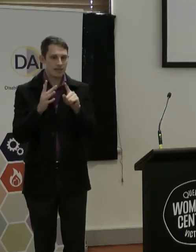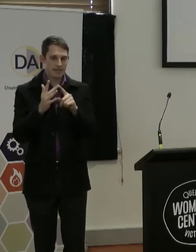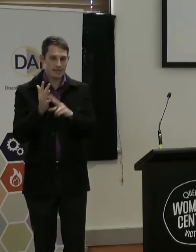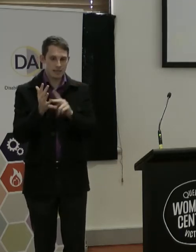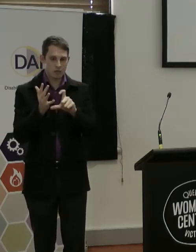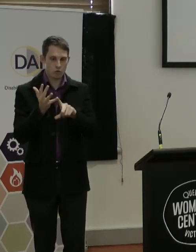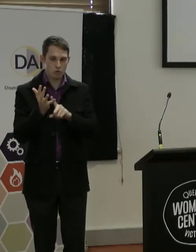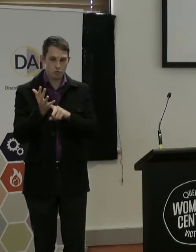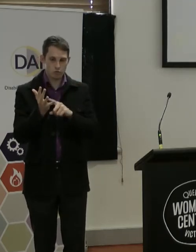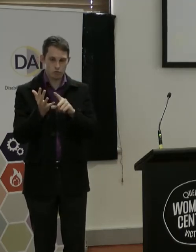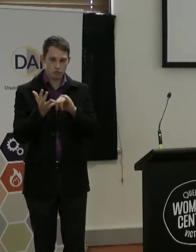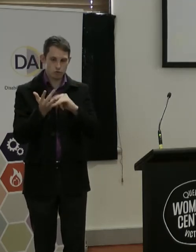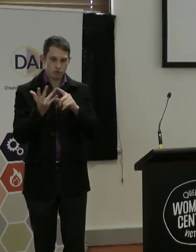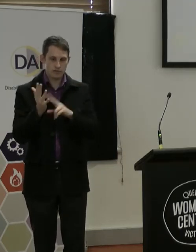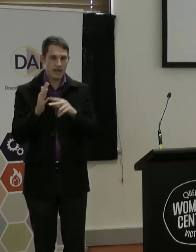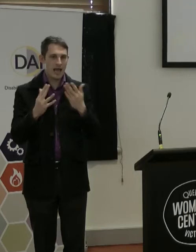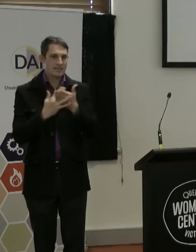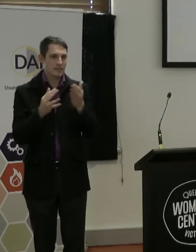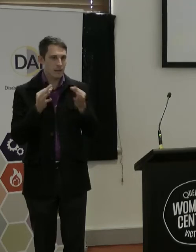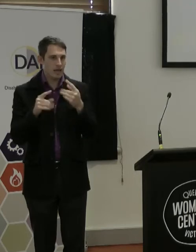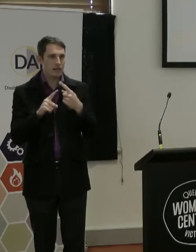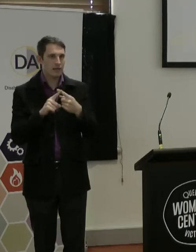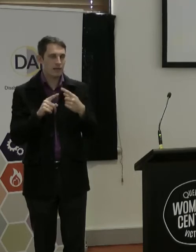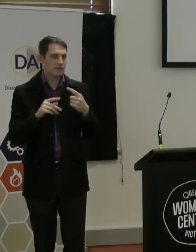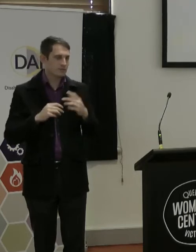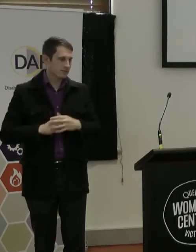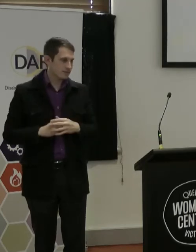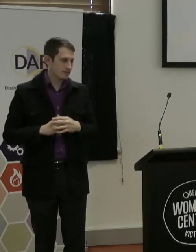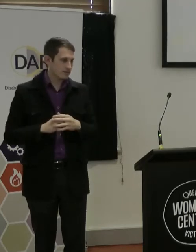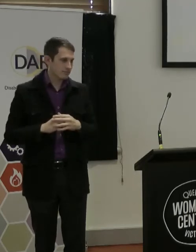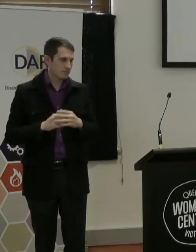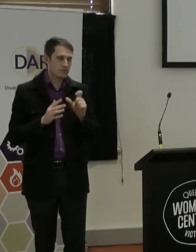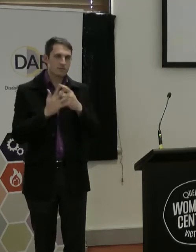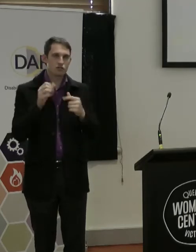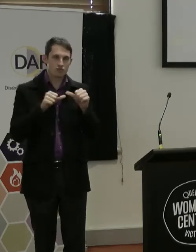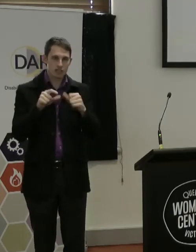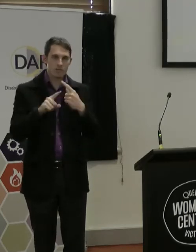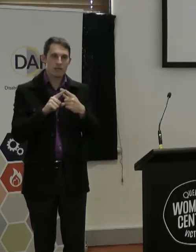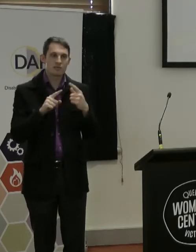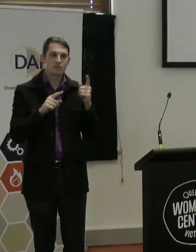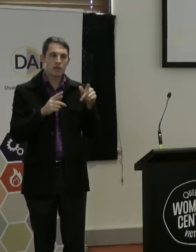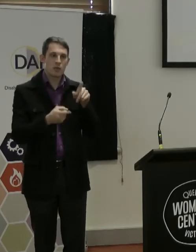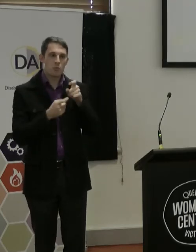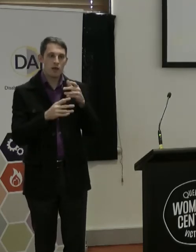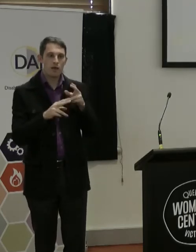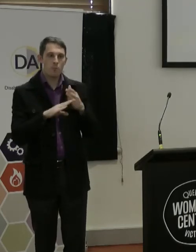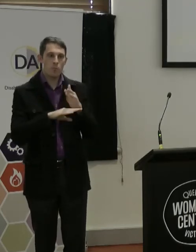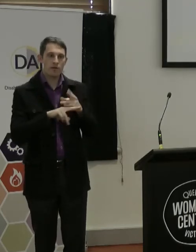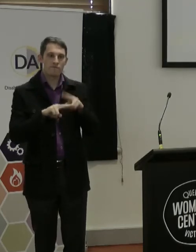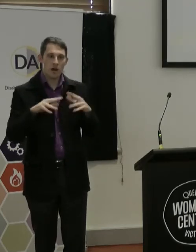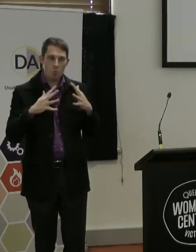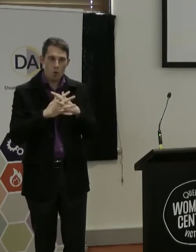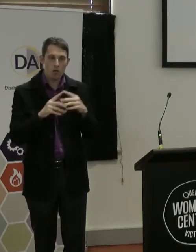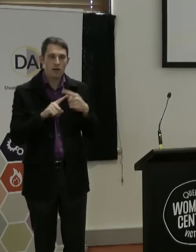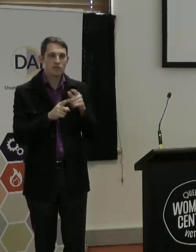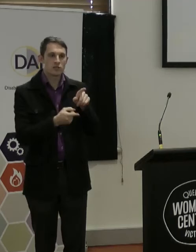and justice strategies, the adoption of the new National Disability Employment Framework, the adoption of the Australian Government Plan